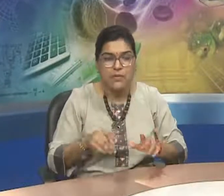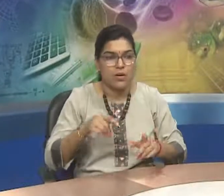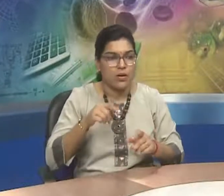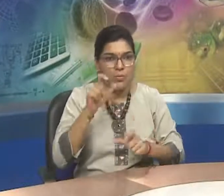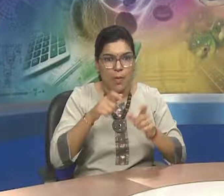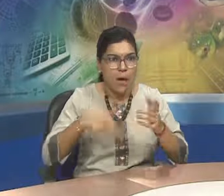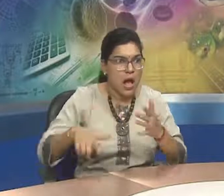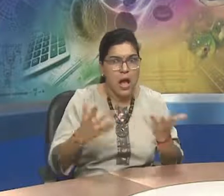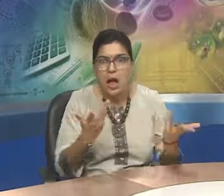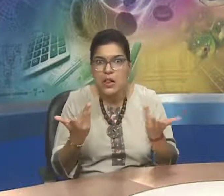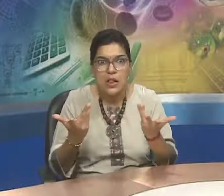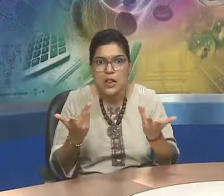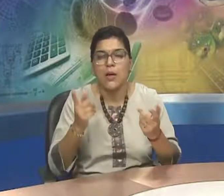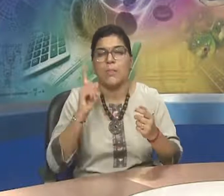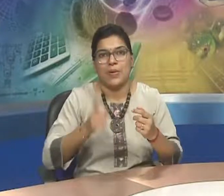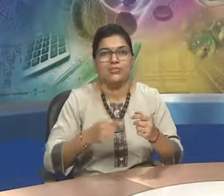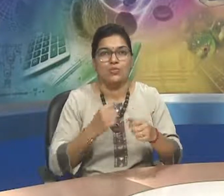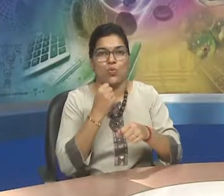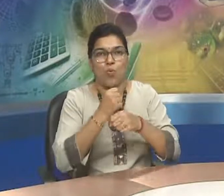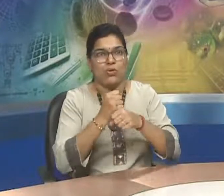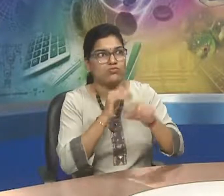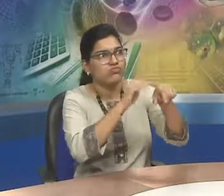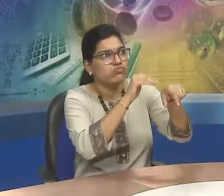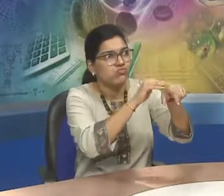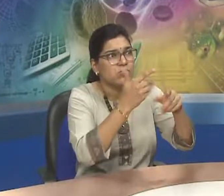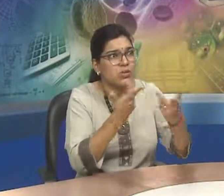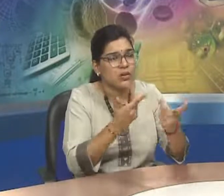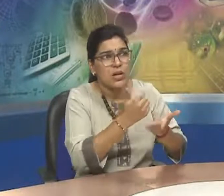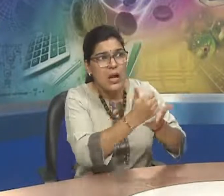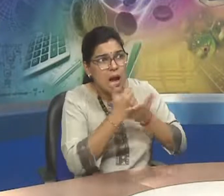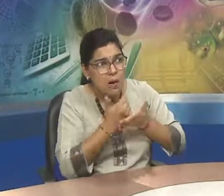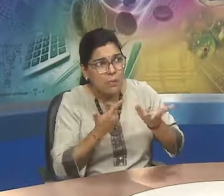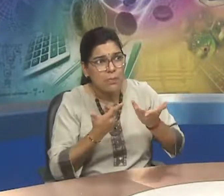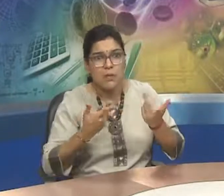any mishappening which occurs due to the natural